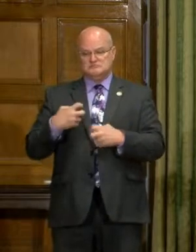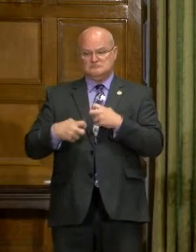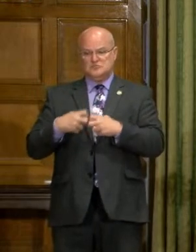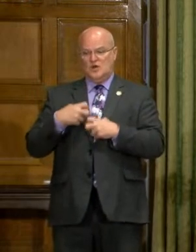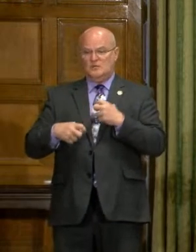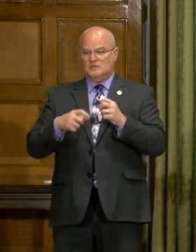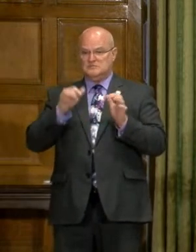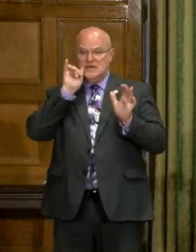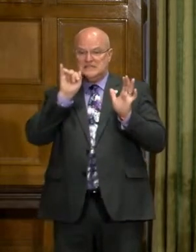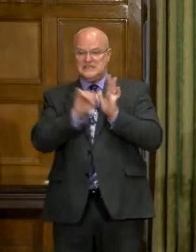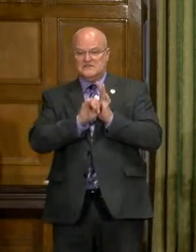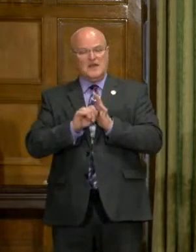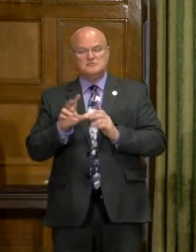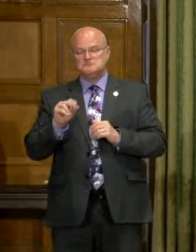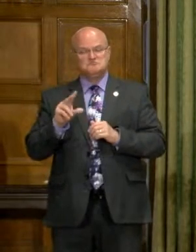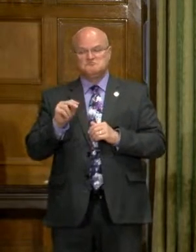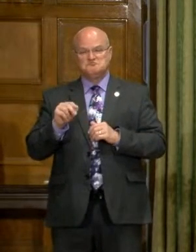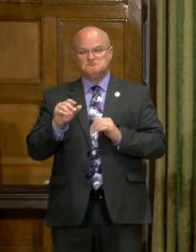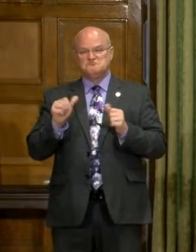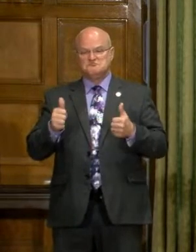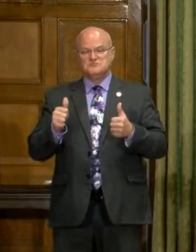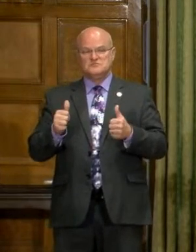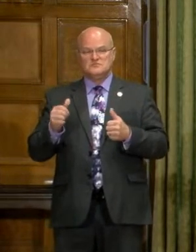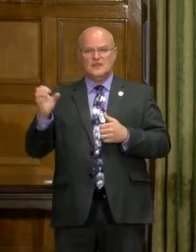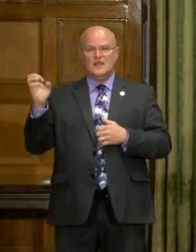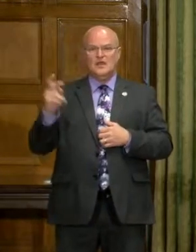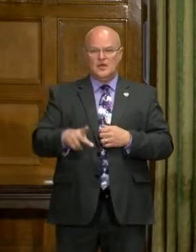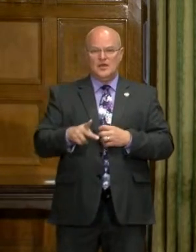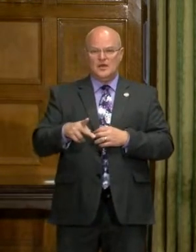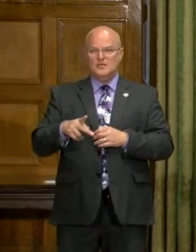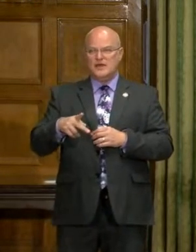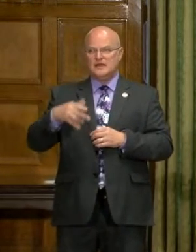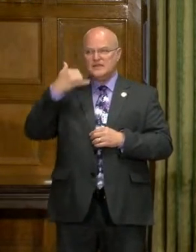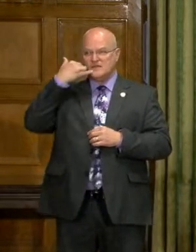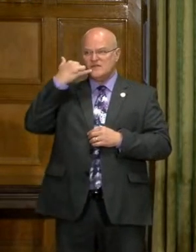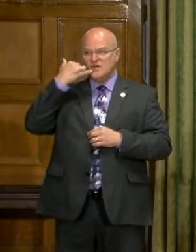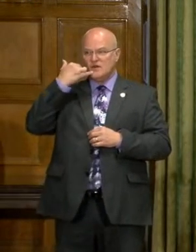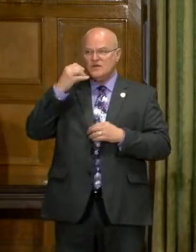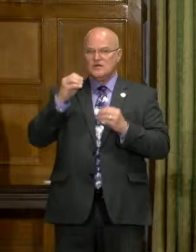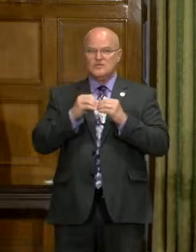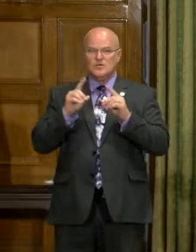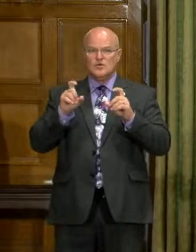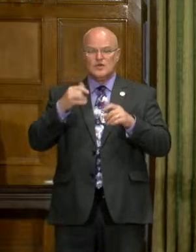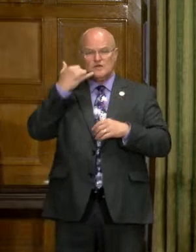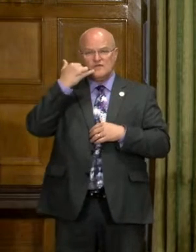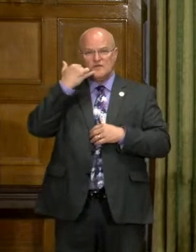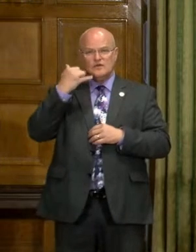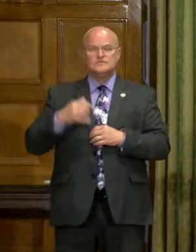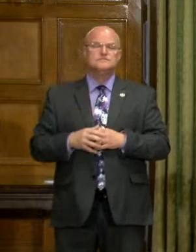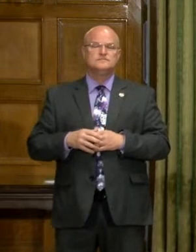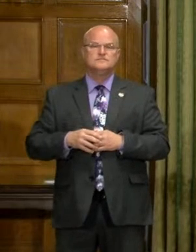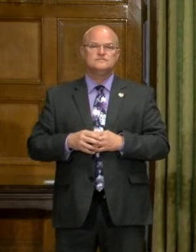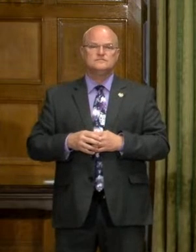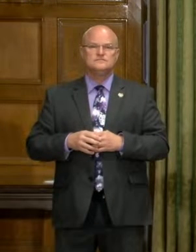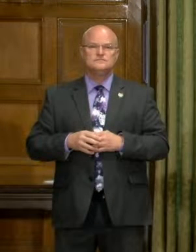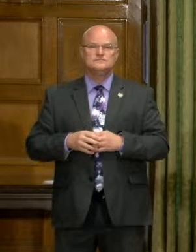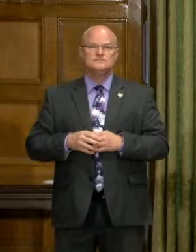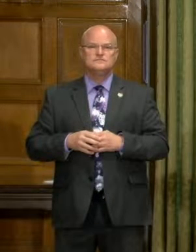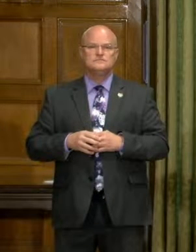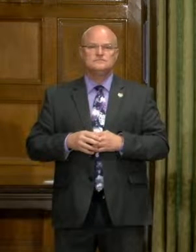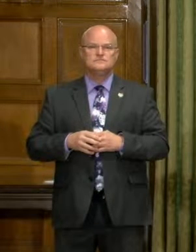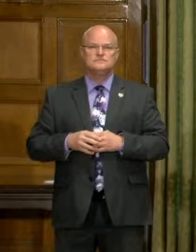problem identifying that distinction. Back to the remote. Is there another question remote?